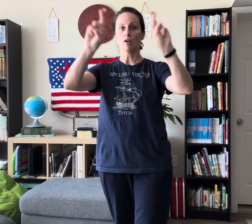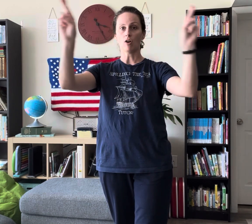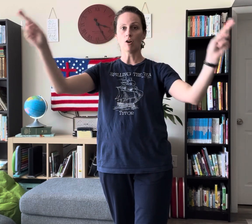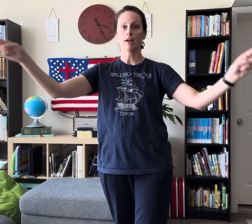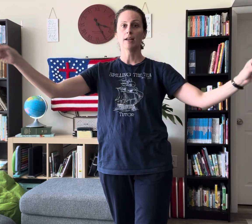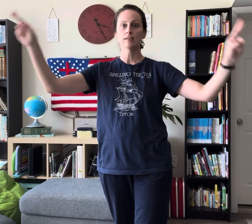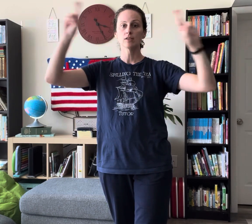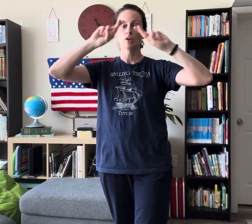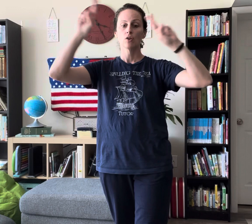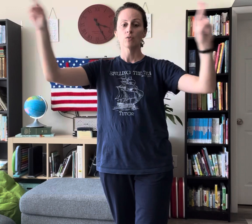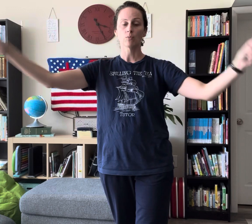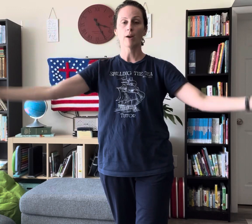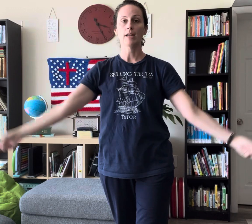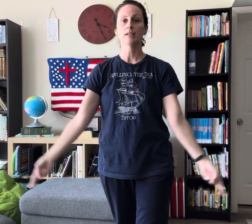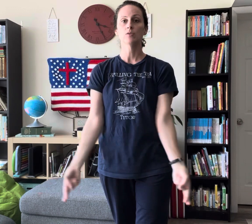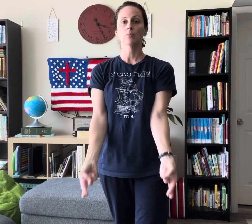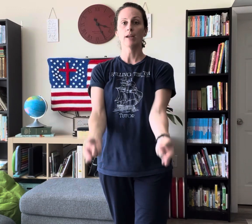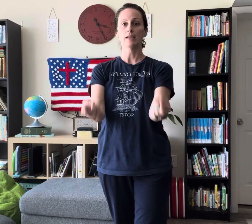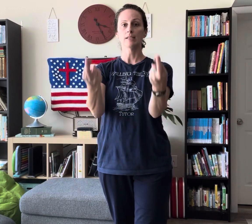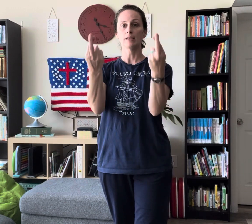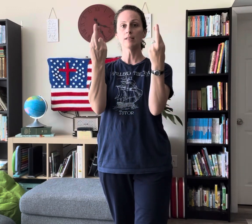our hands, raise, raises,